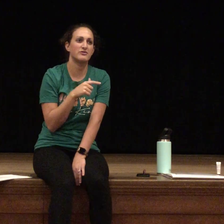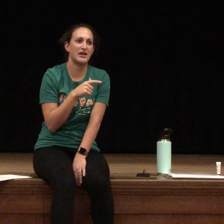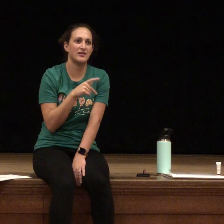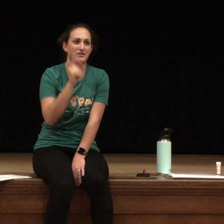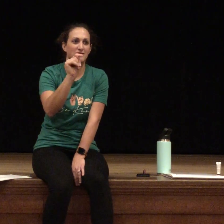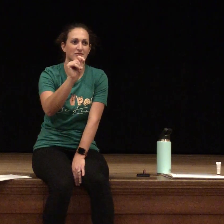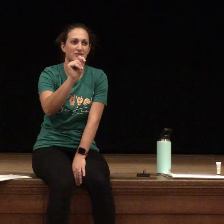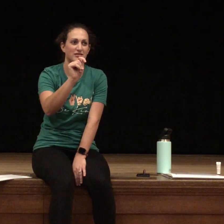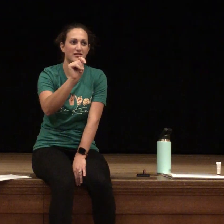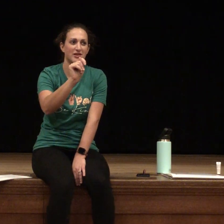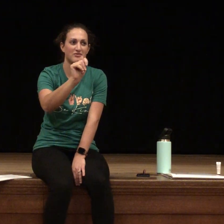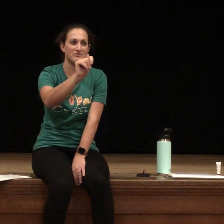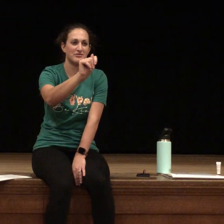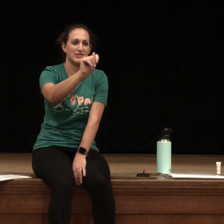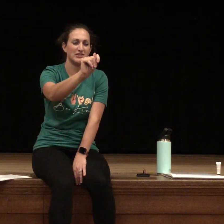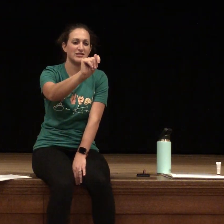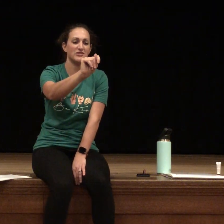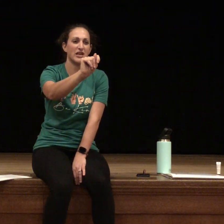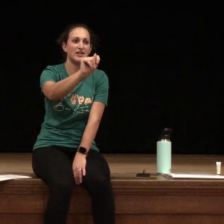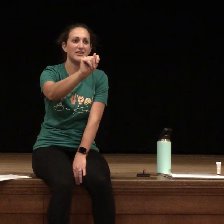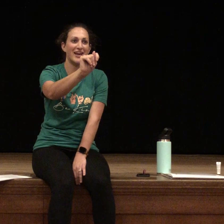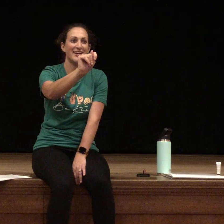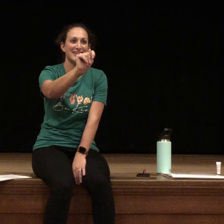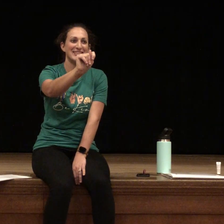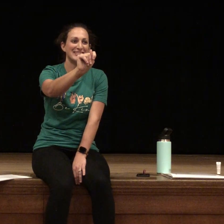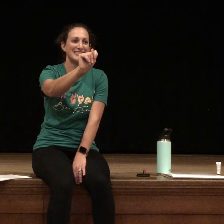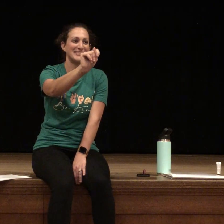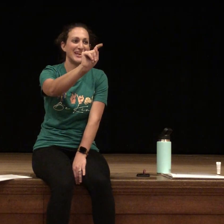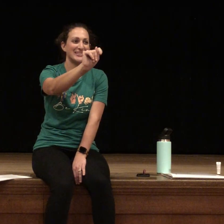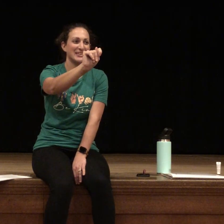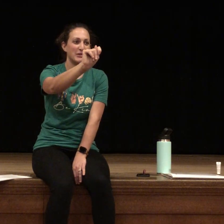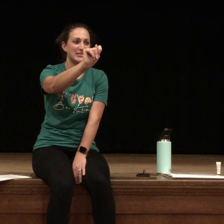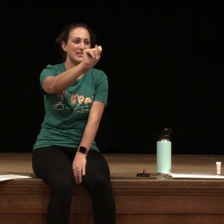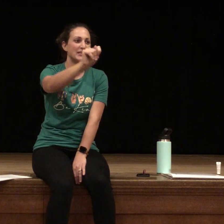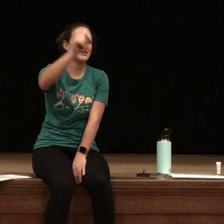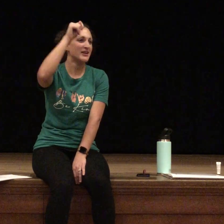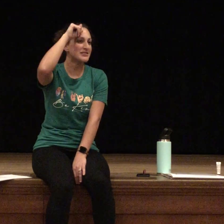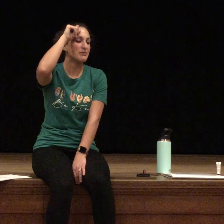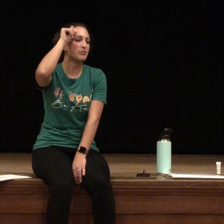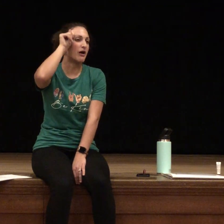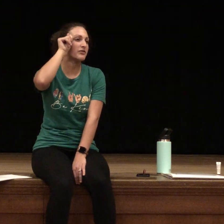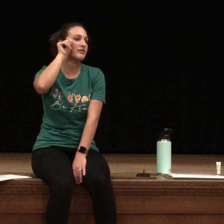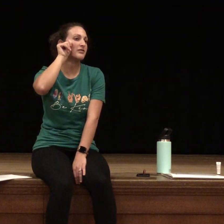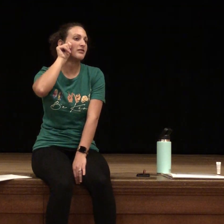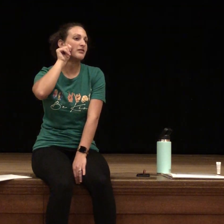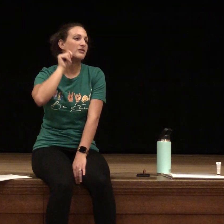tan? No? So tan, yeah? Tan is gonna be a T, same as brown.